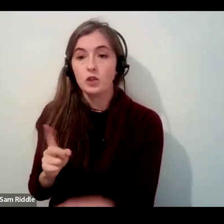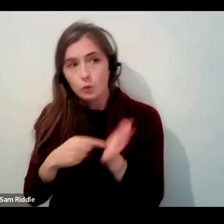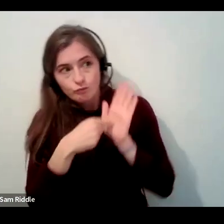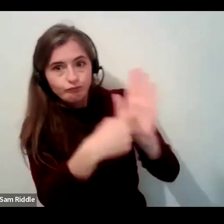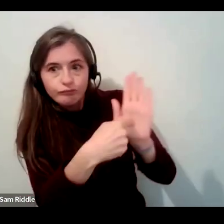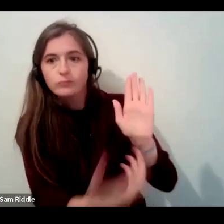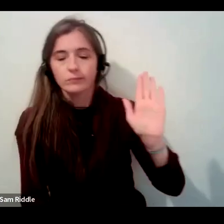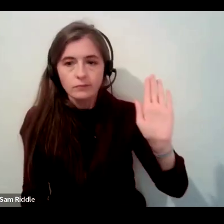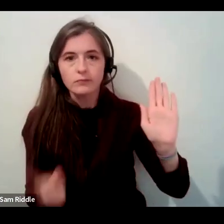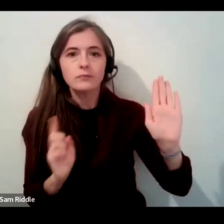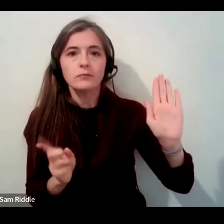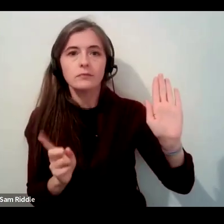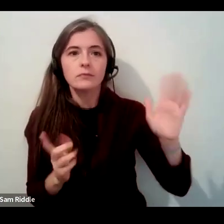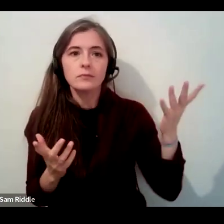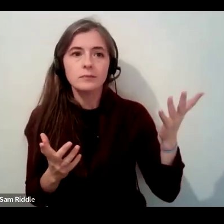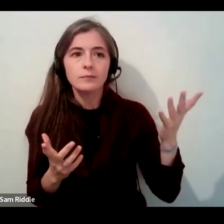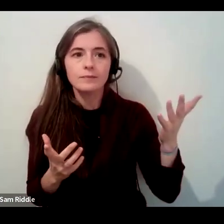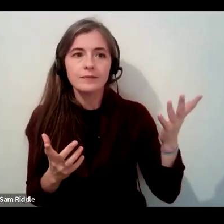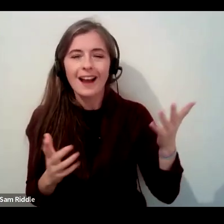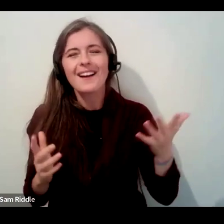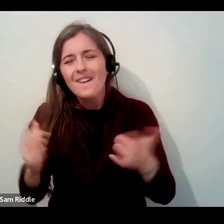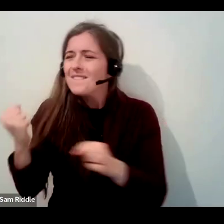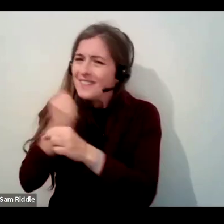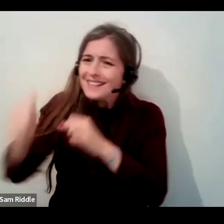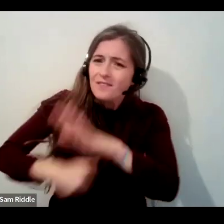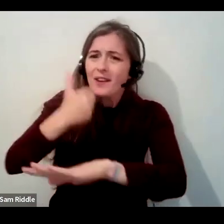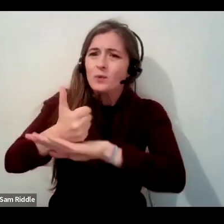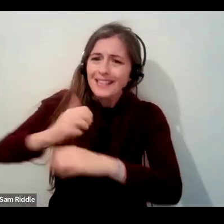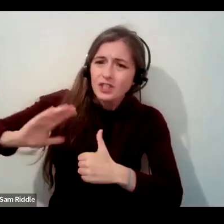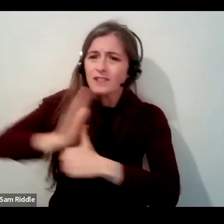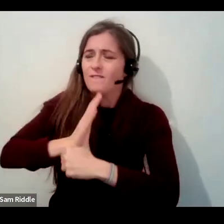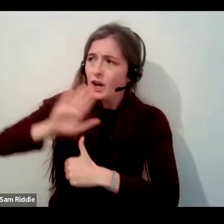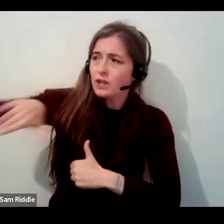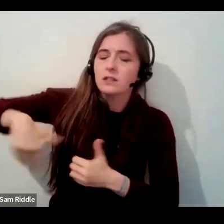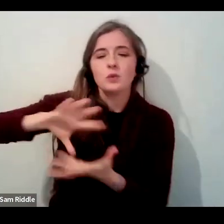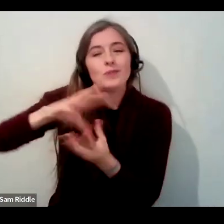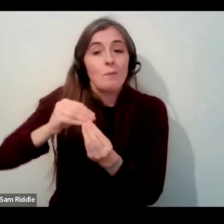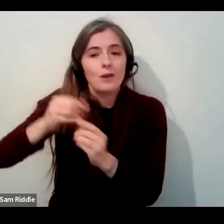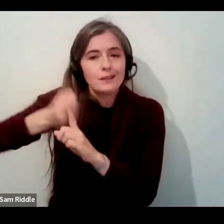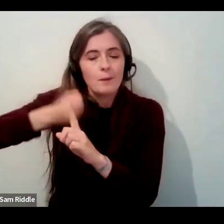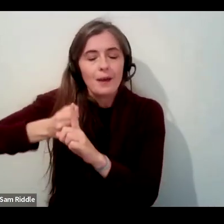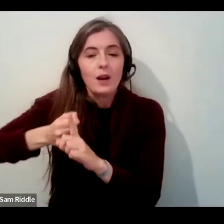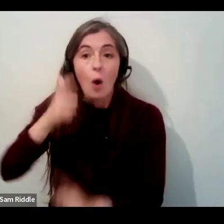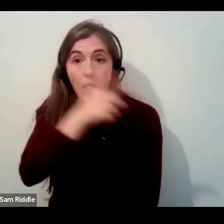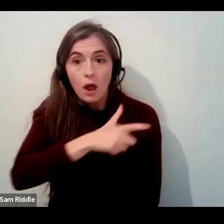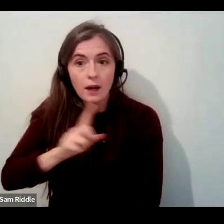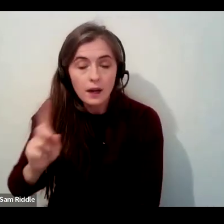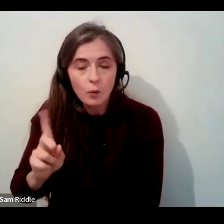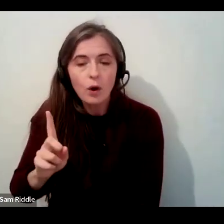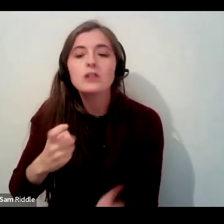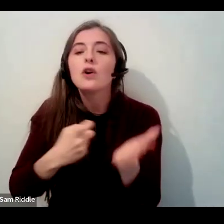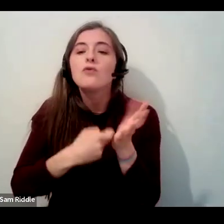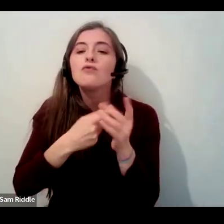the point that, yeah, fix the foundations first, in summary. And we're fortunate in that we have